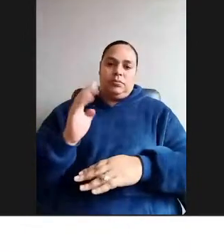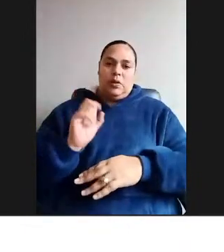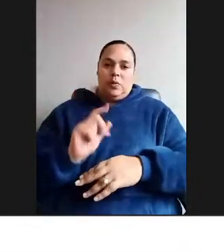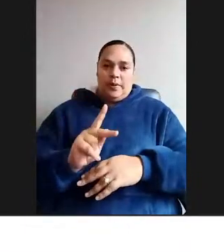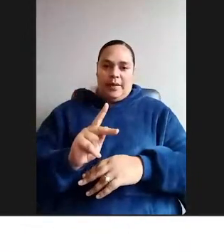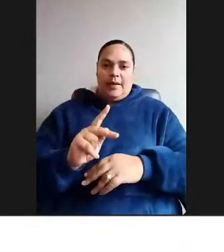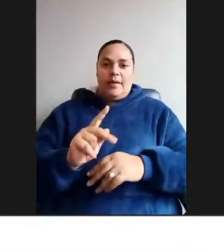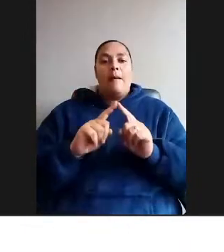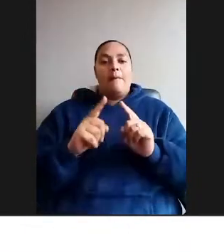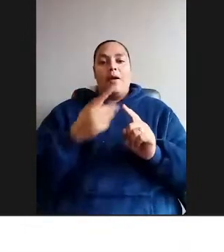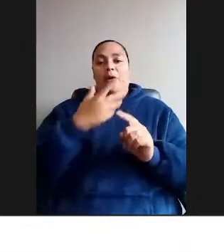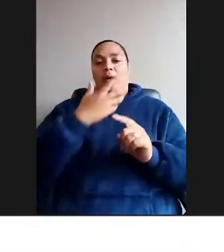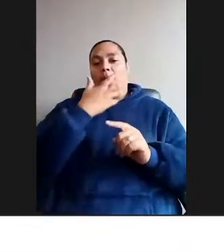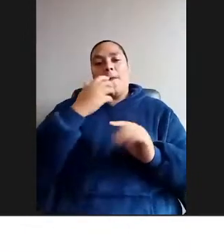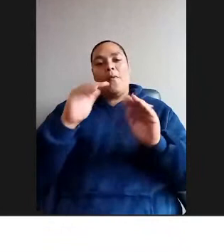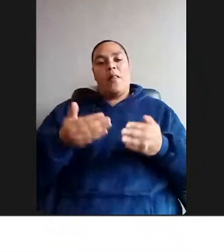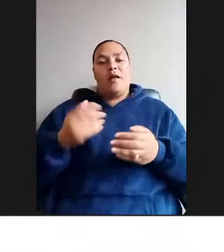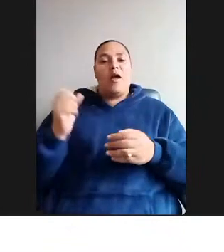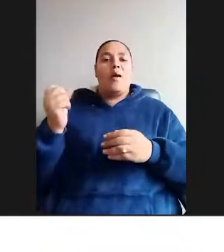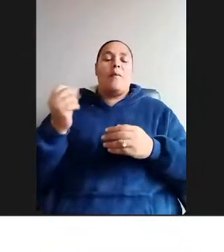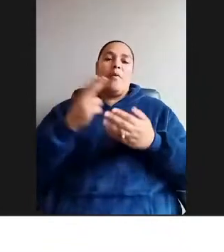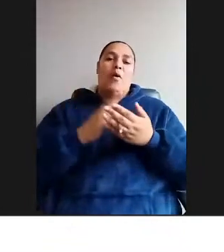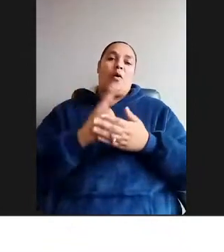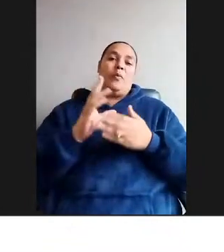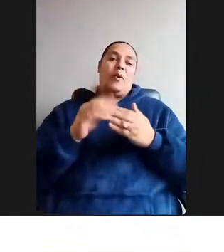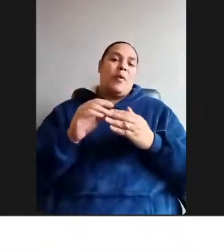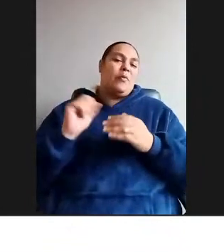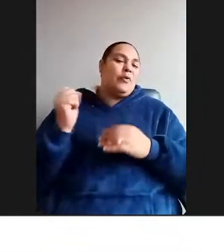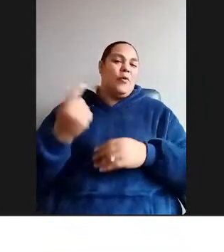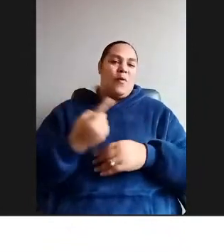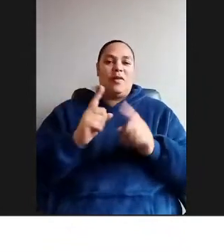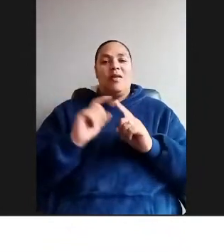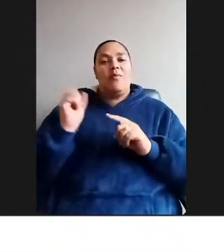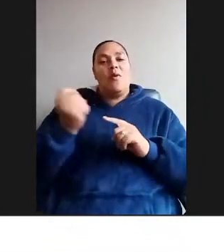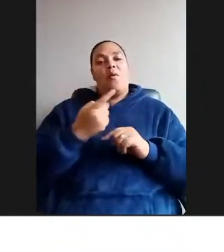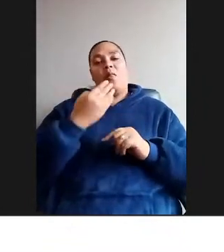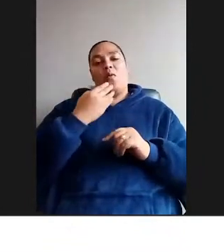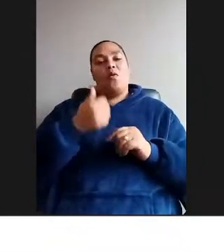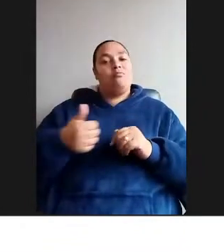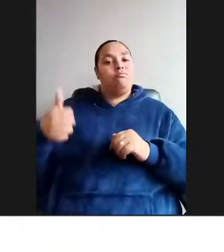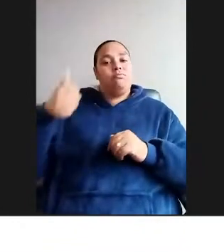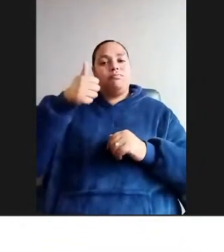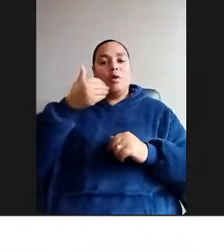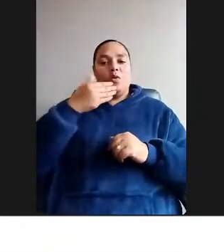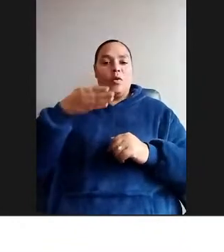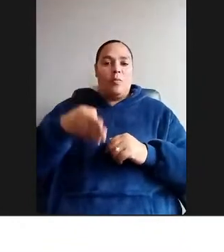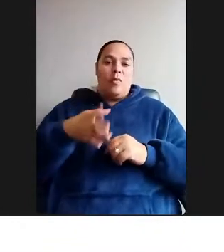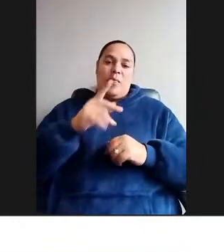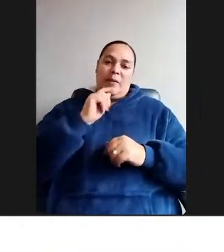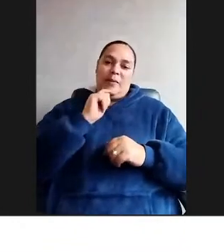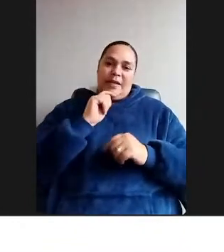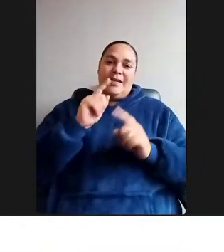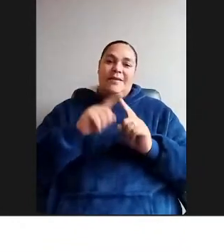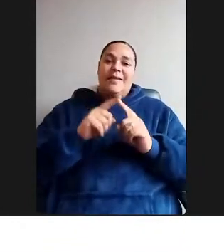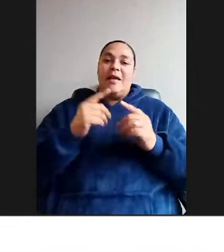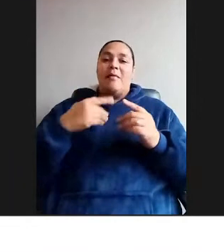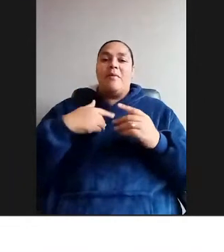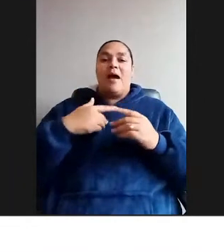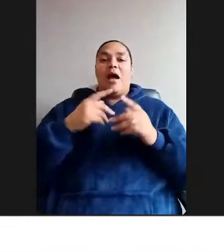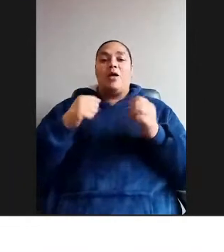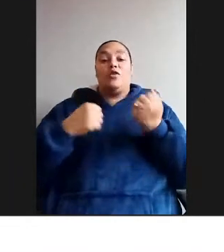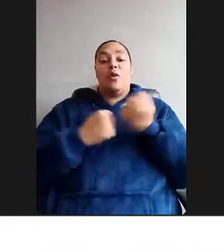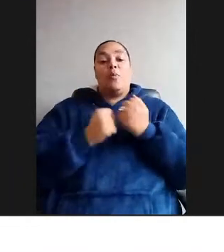warm welcome to all honourable members and to all officials present this morning, also to our supporting